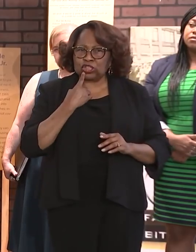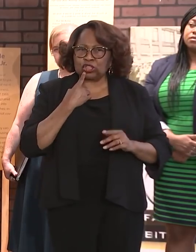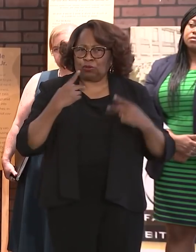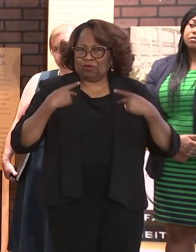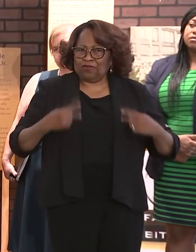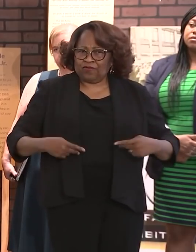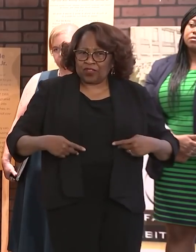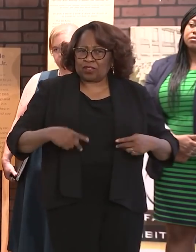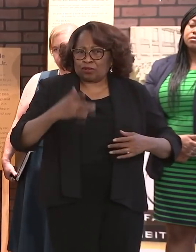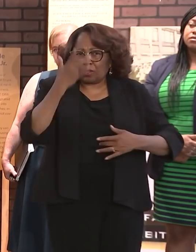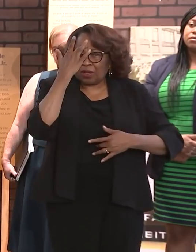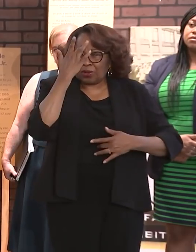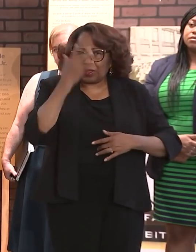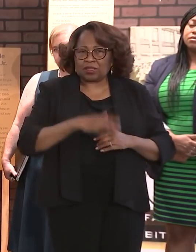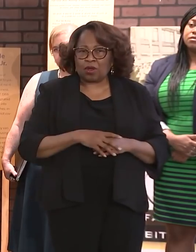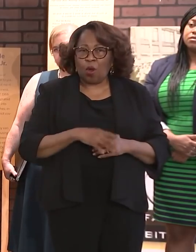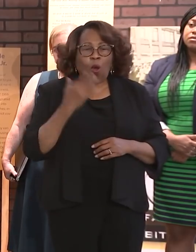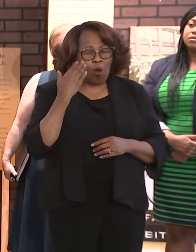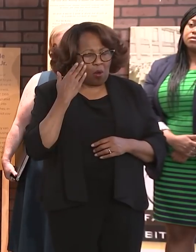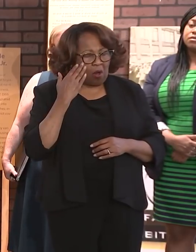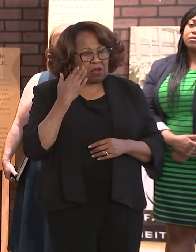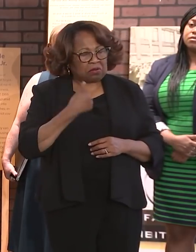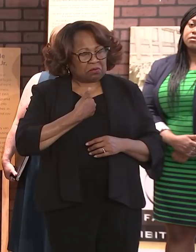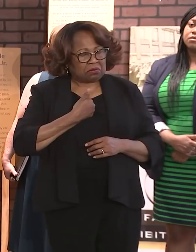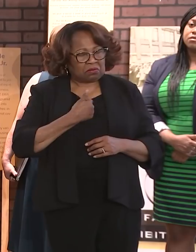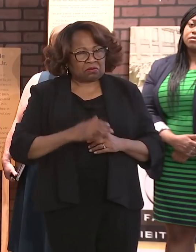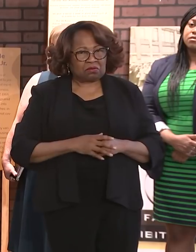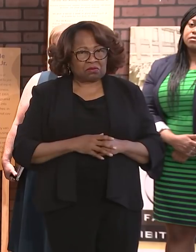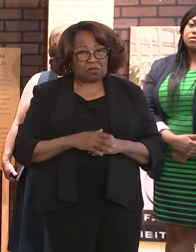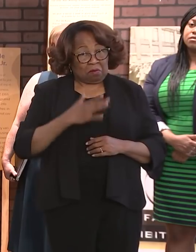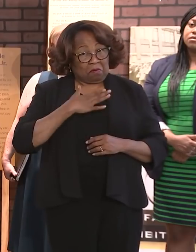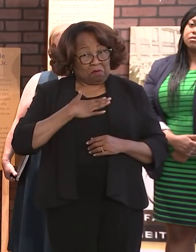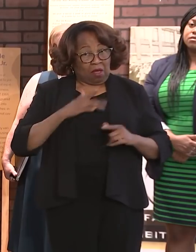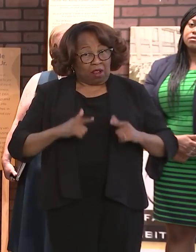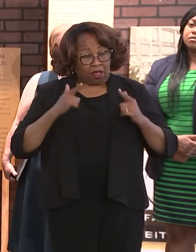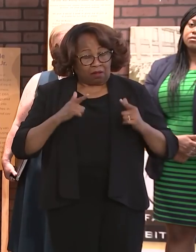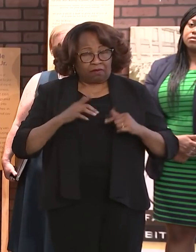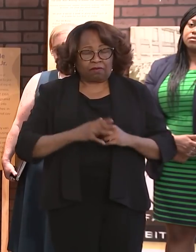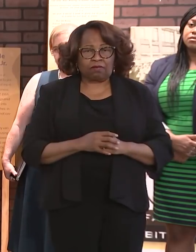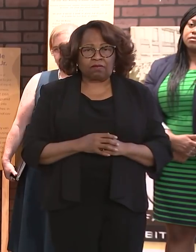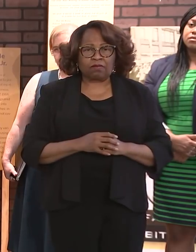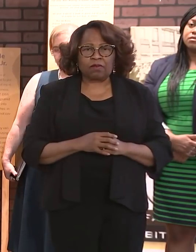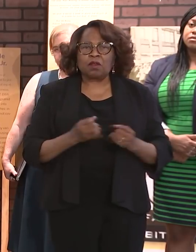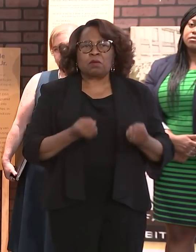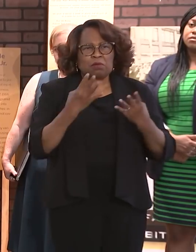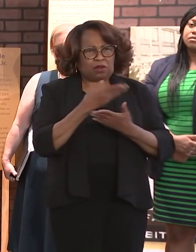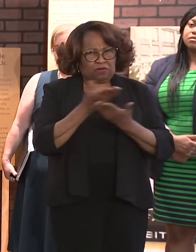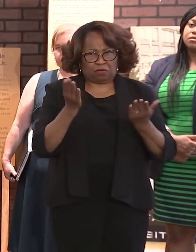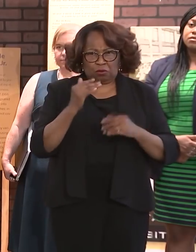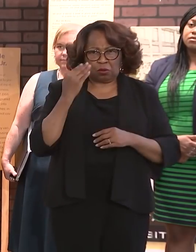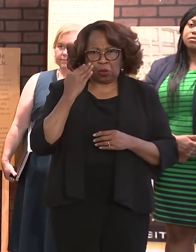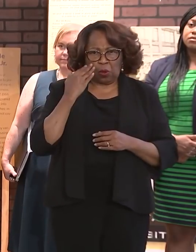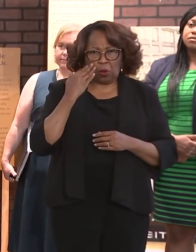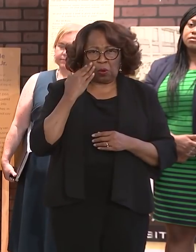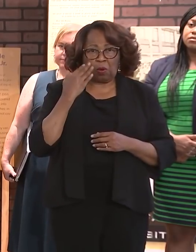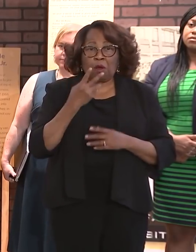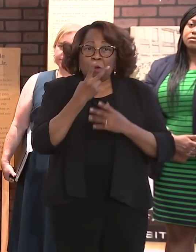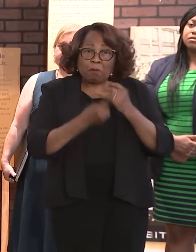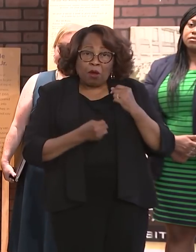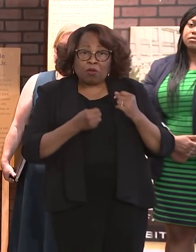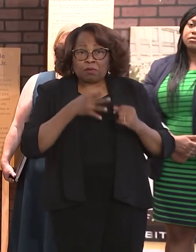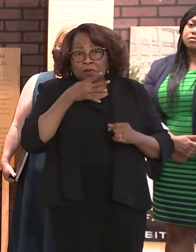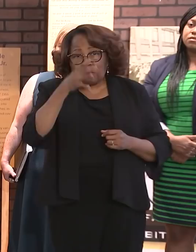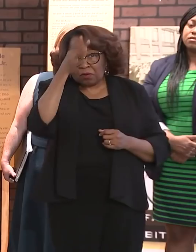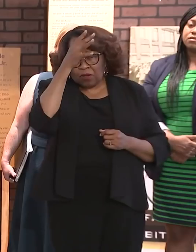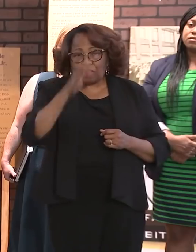physical ailments. I know this firsthand from my life. Many of you know this. Both of my parents grew